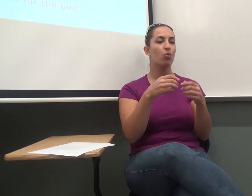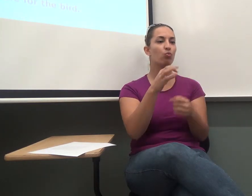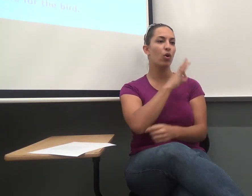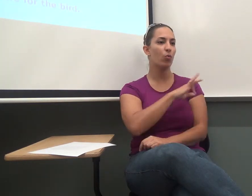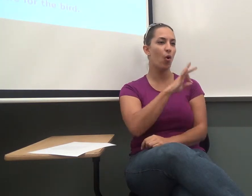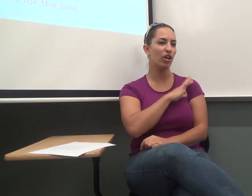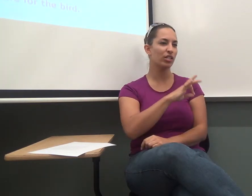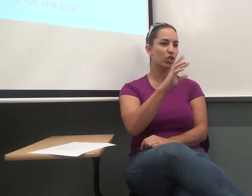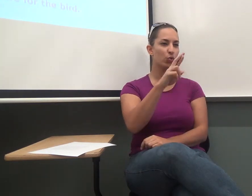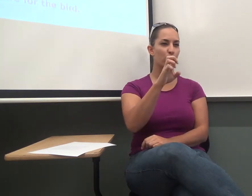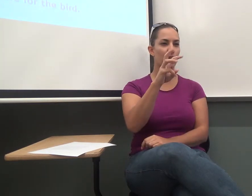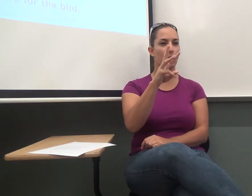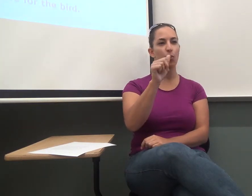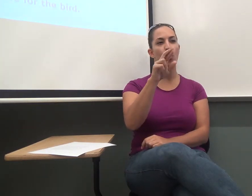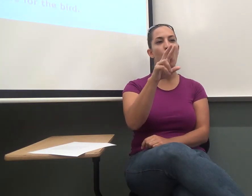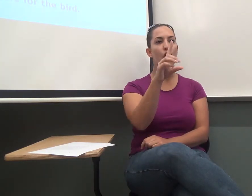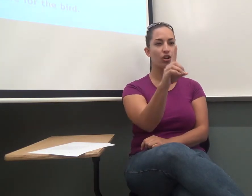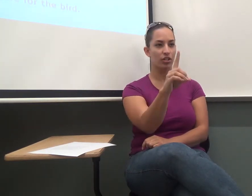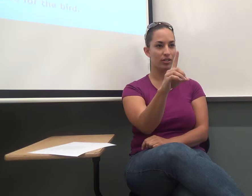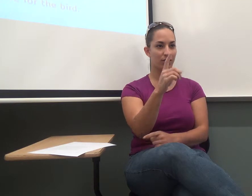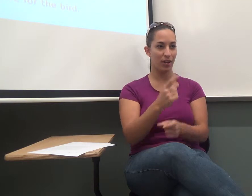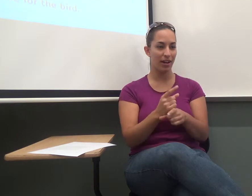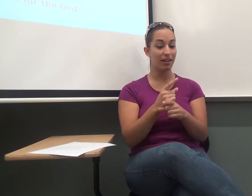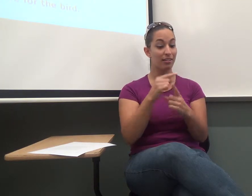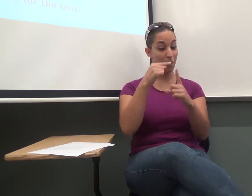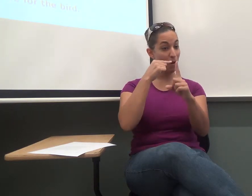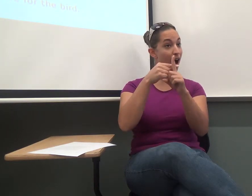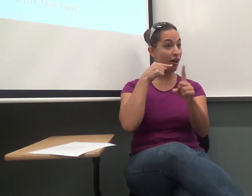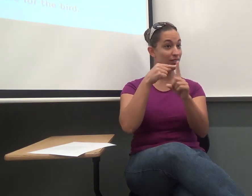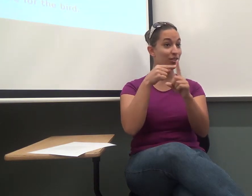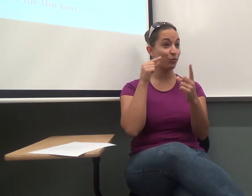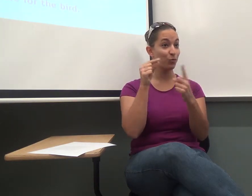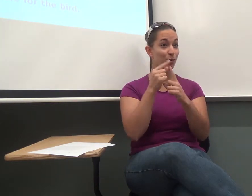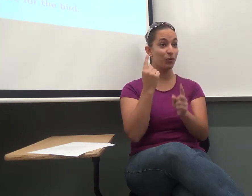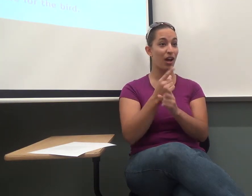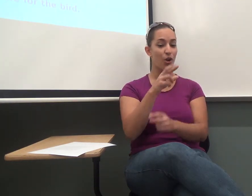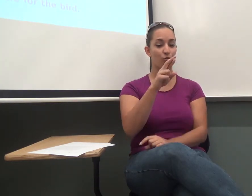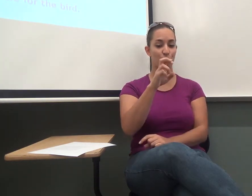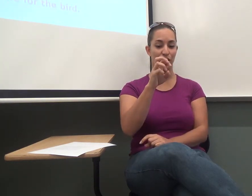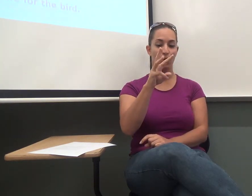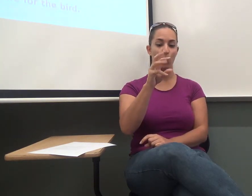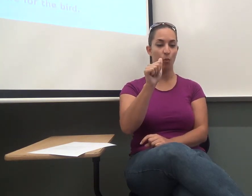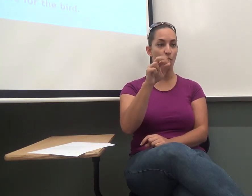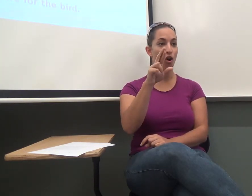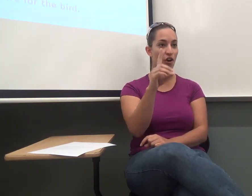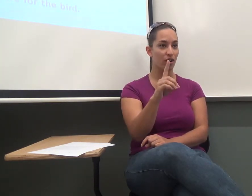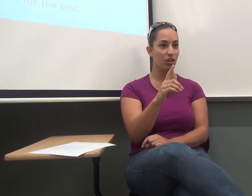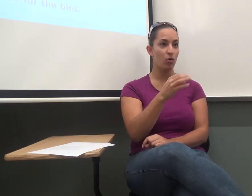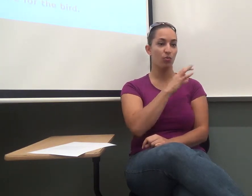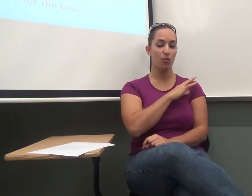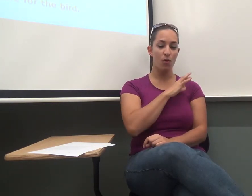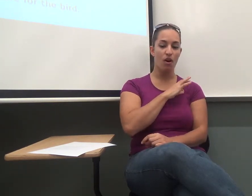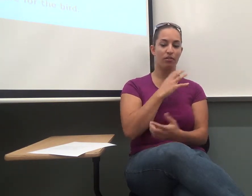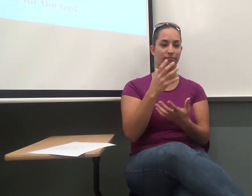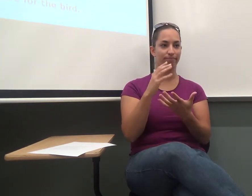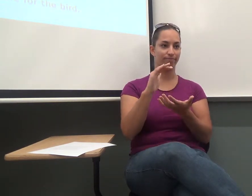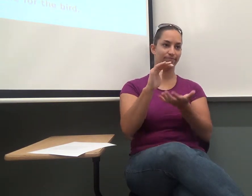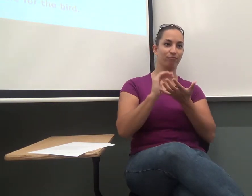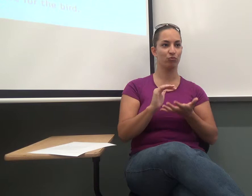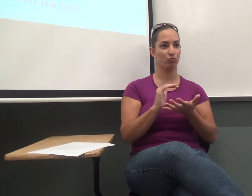right? Rewards a pretty positive positive word, isn't it? A reward. They're things, they're positive things. Okay, now